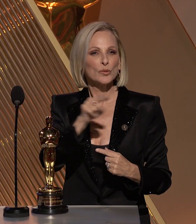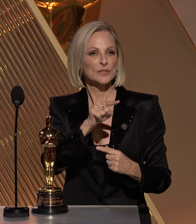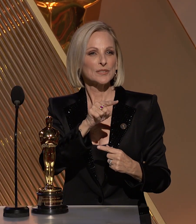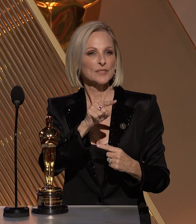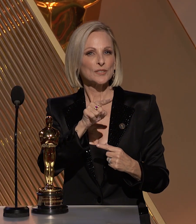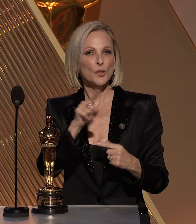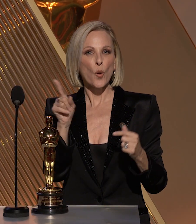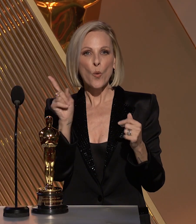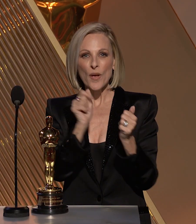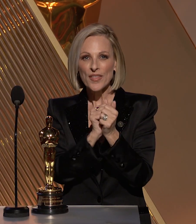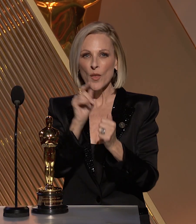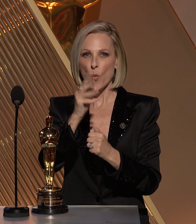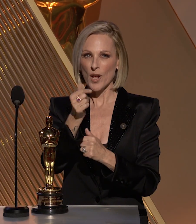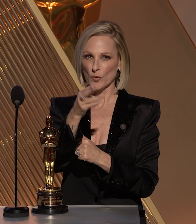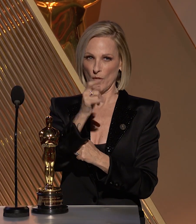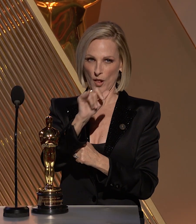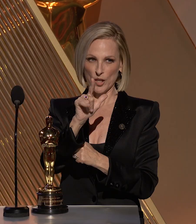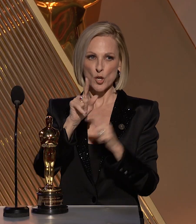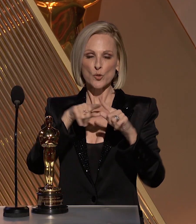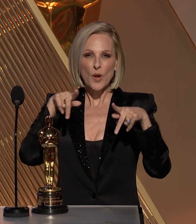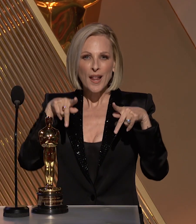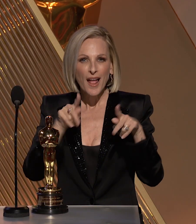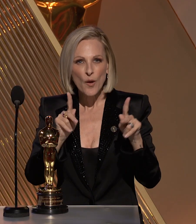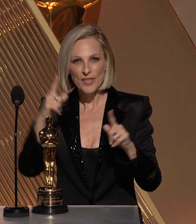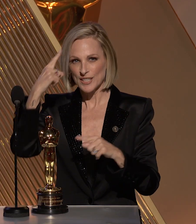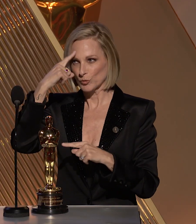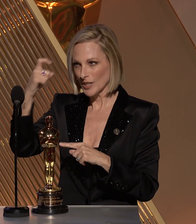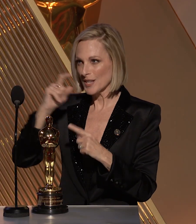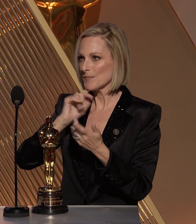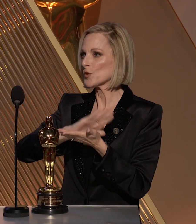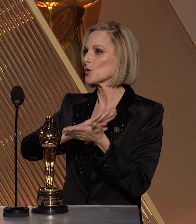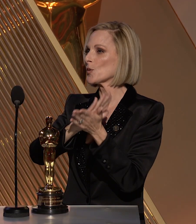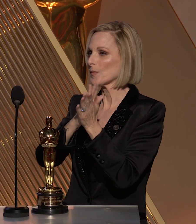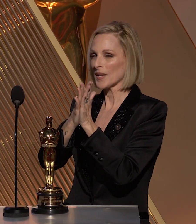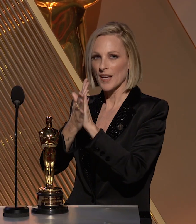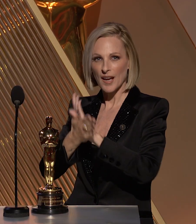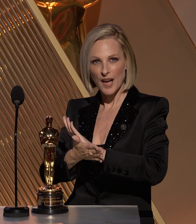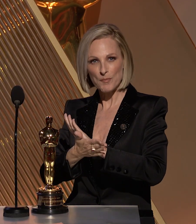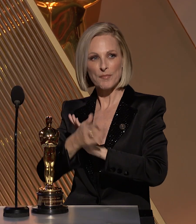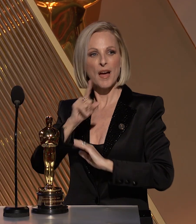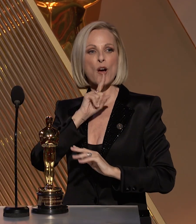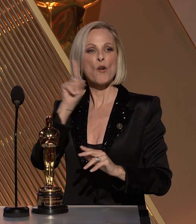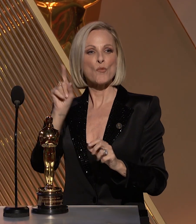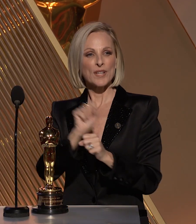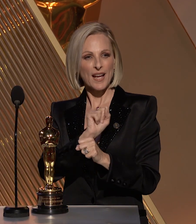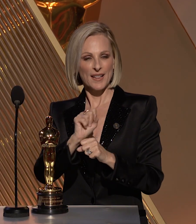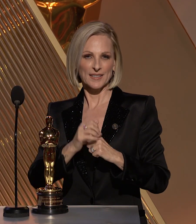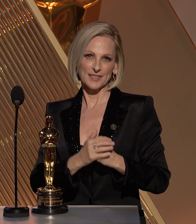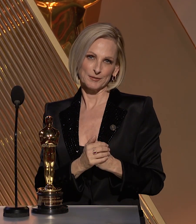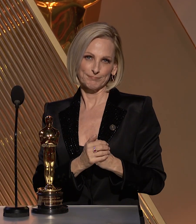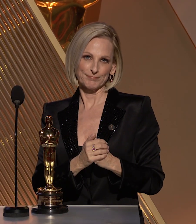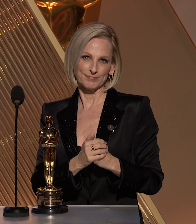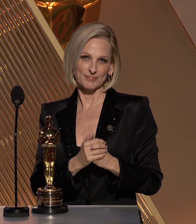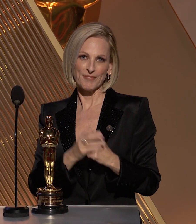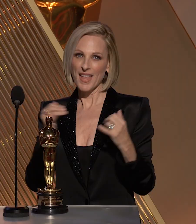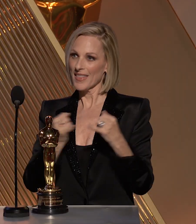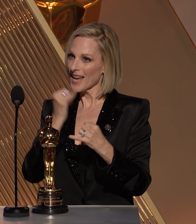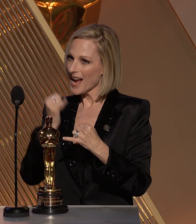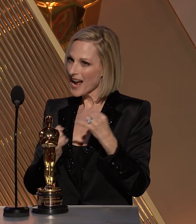those with the wherewithal to allow this dream to become a reality. In